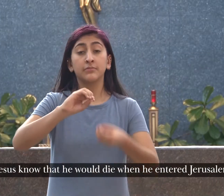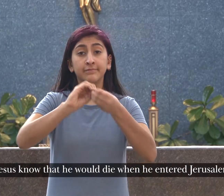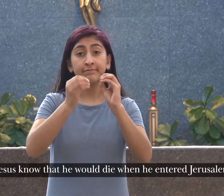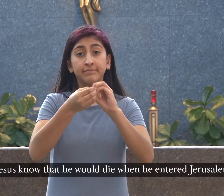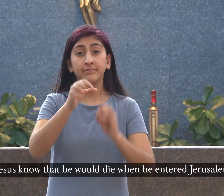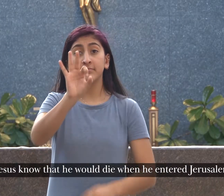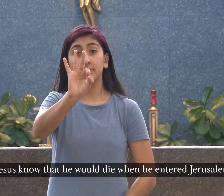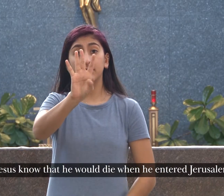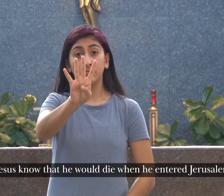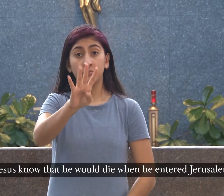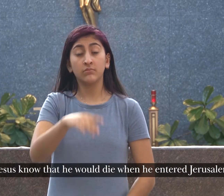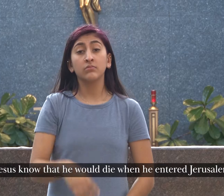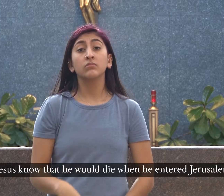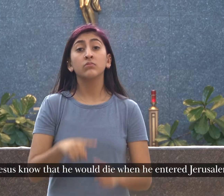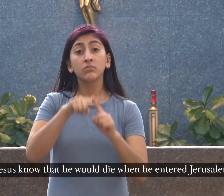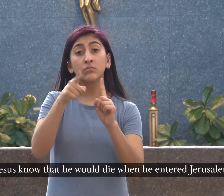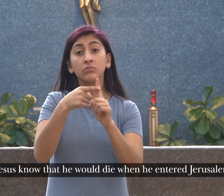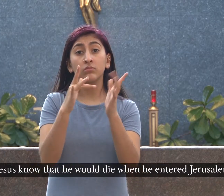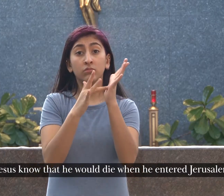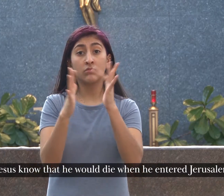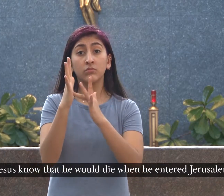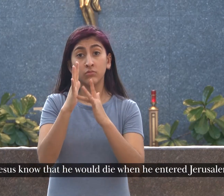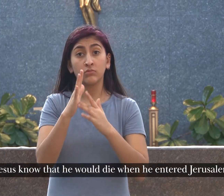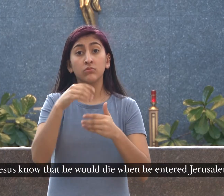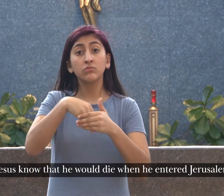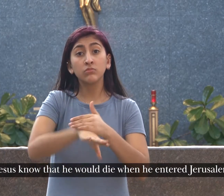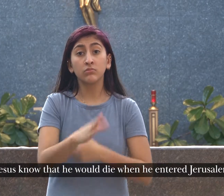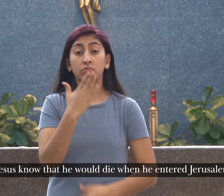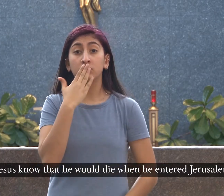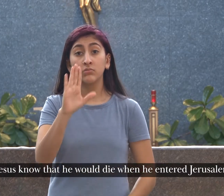Question 94. Did Jesus know that he would die when he entered Jerusalem?